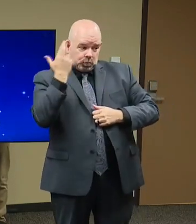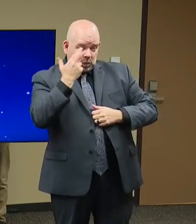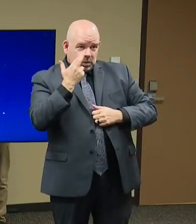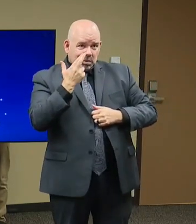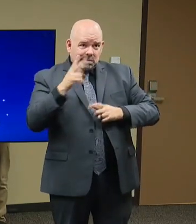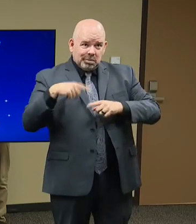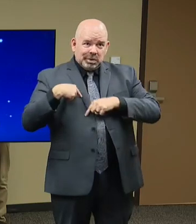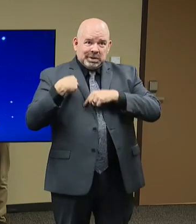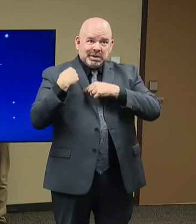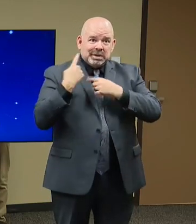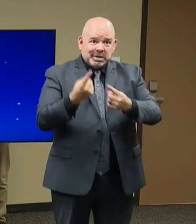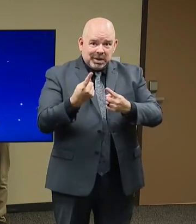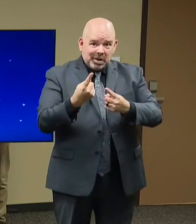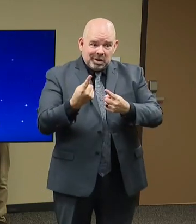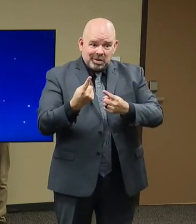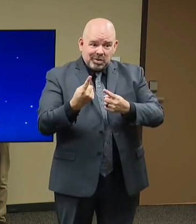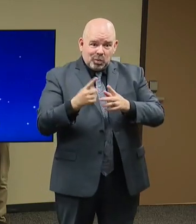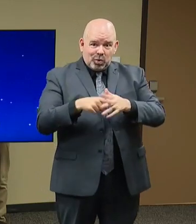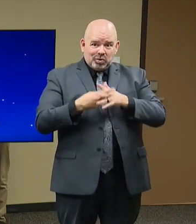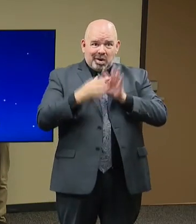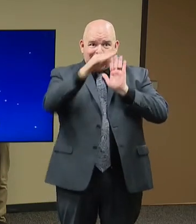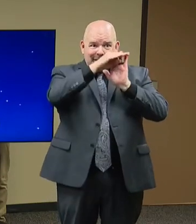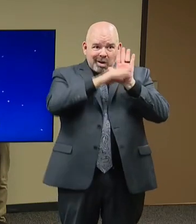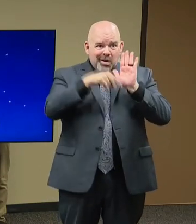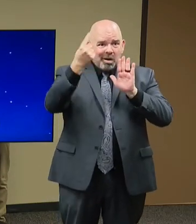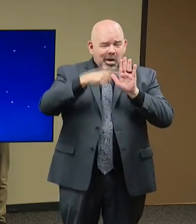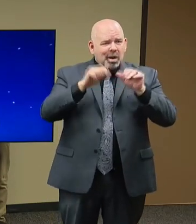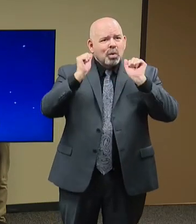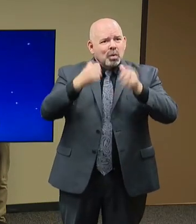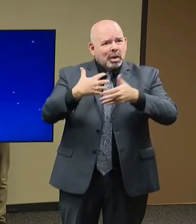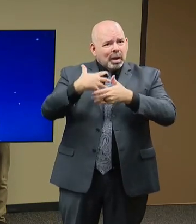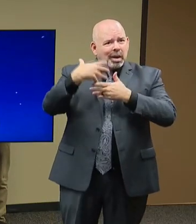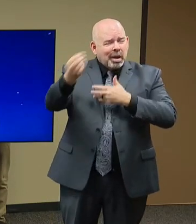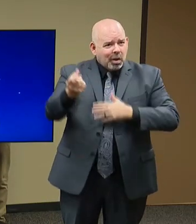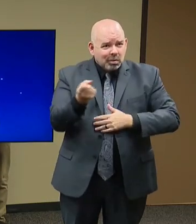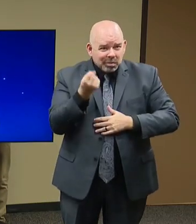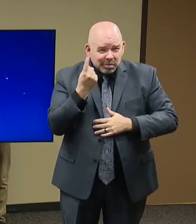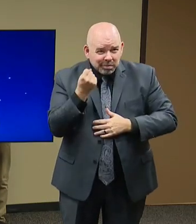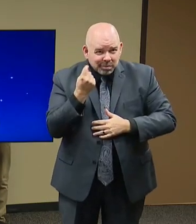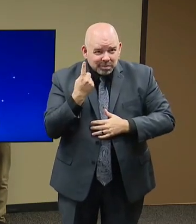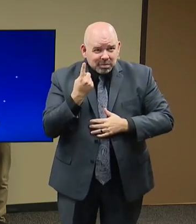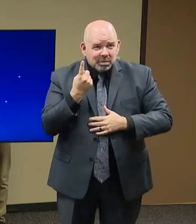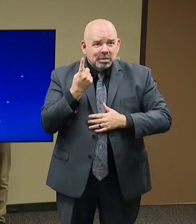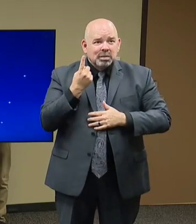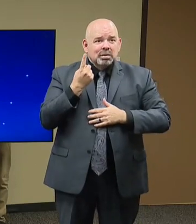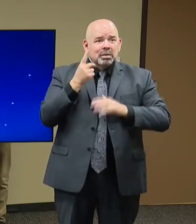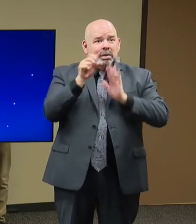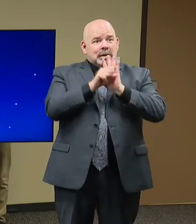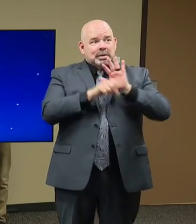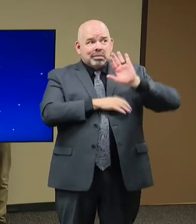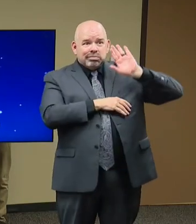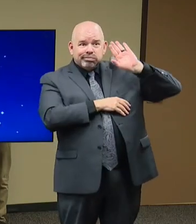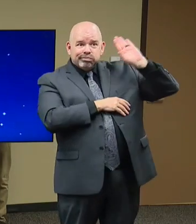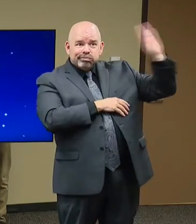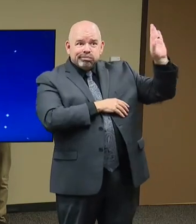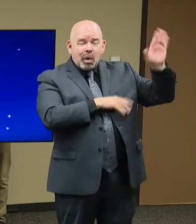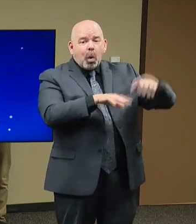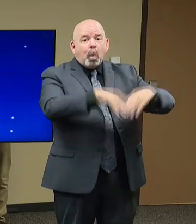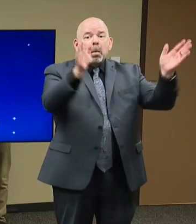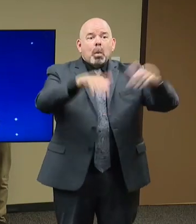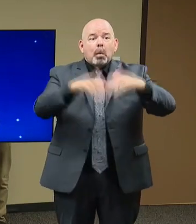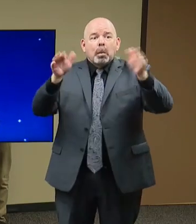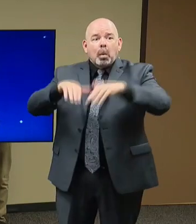mean you should. There were things that were being opened up at the state level, and they were